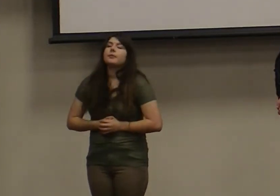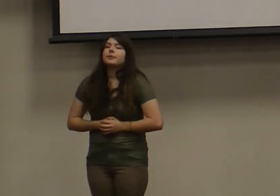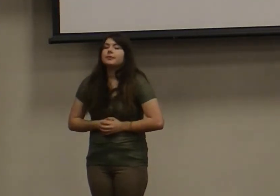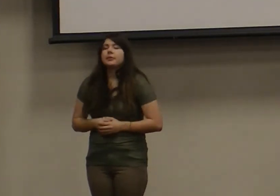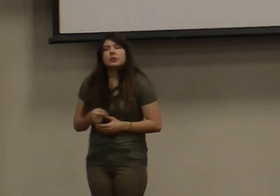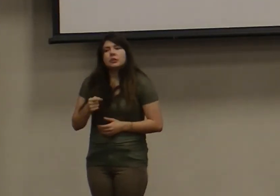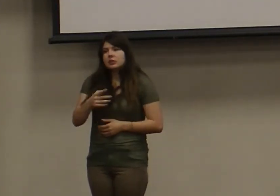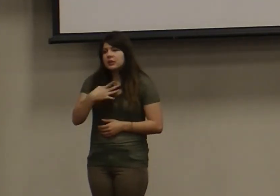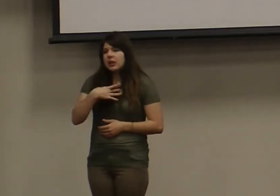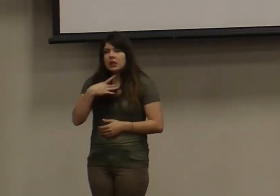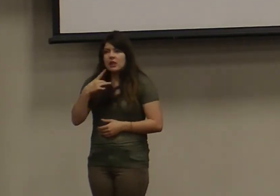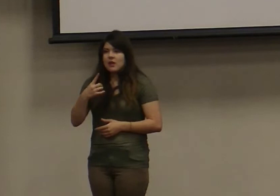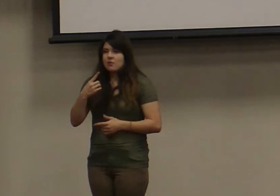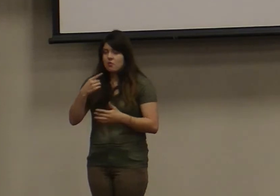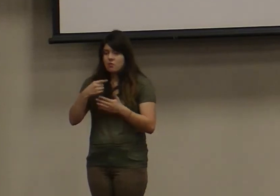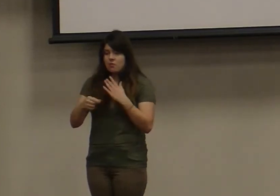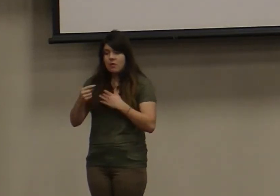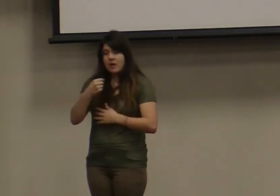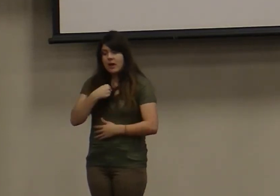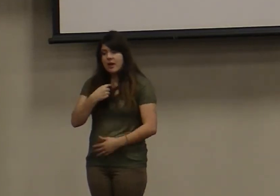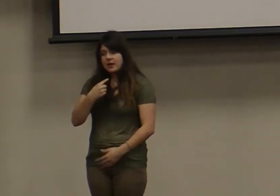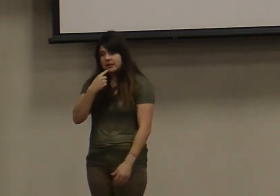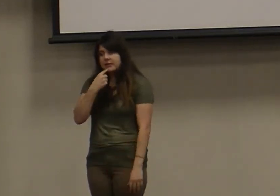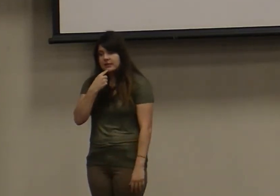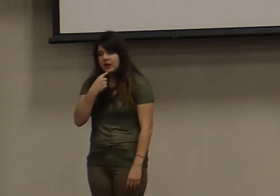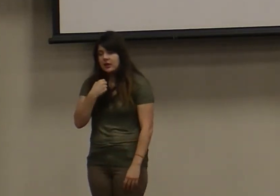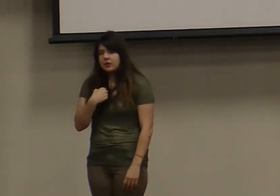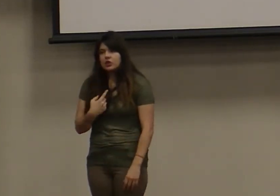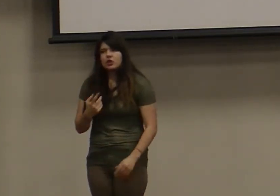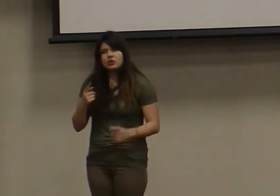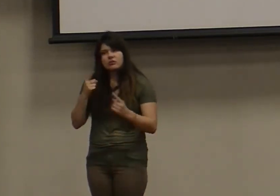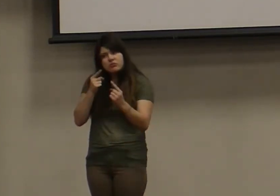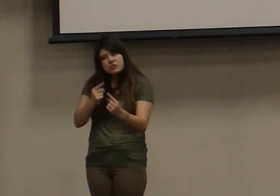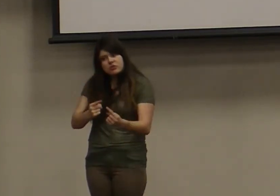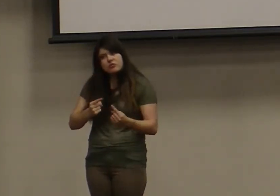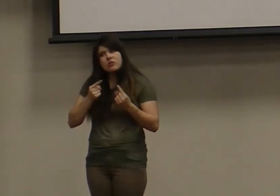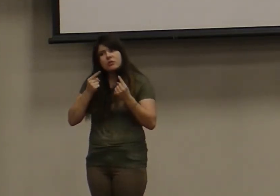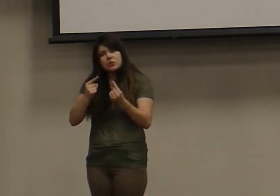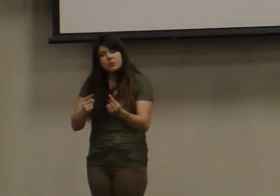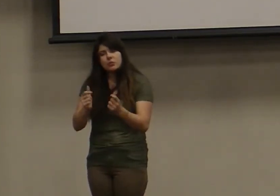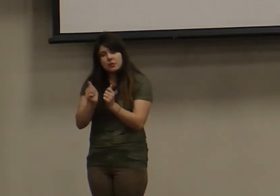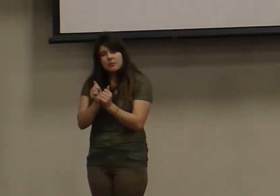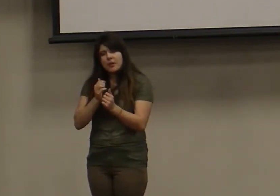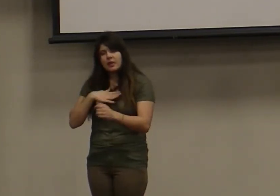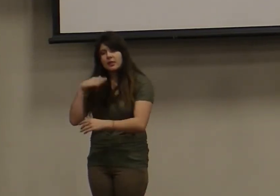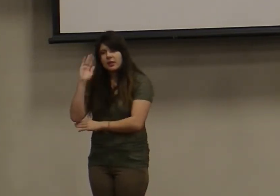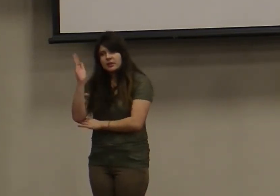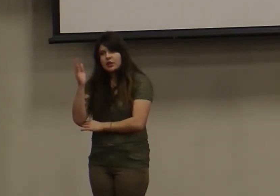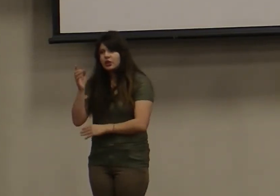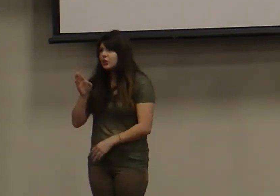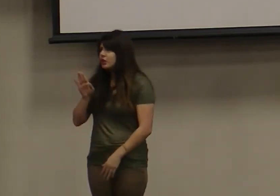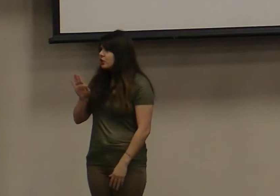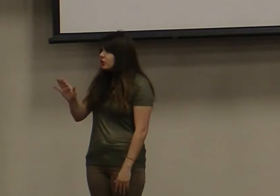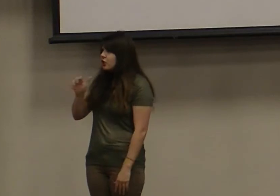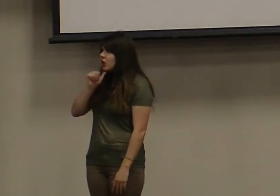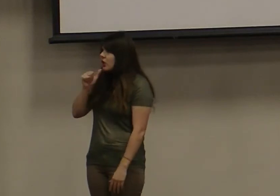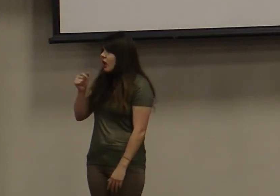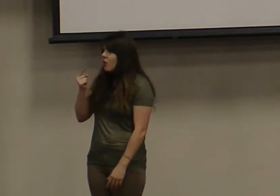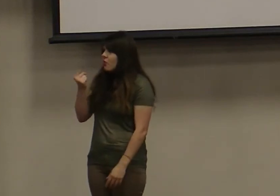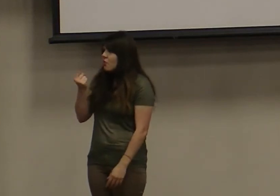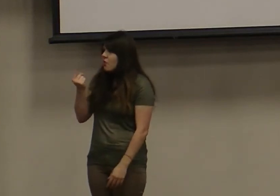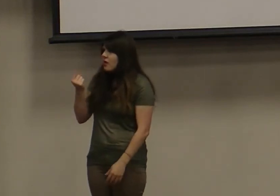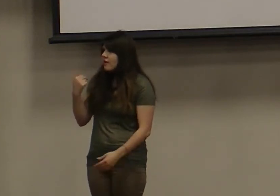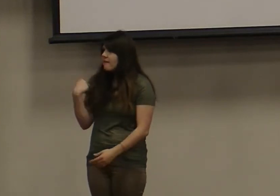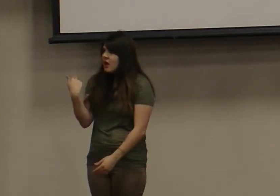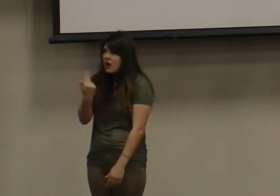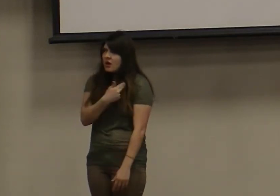She didn't like what I had to say. She struggled with what I had to say. You are not one of us, is what she was